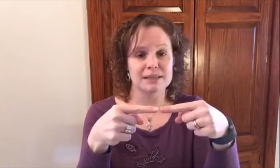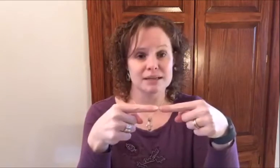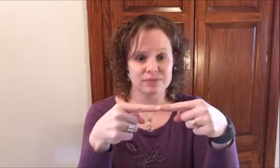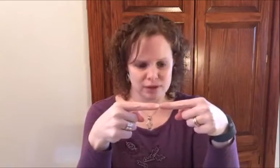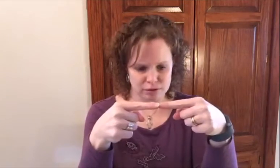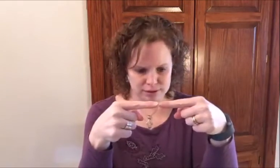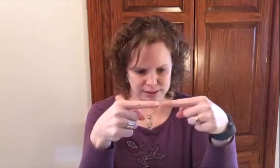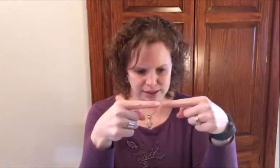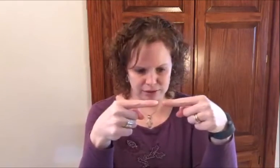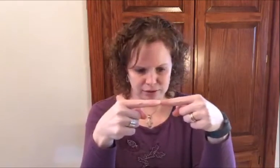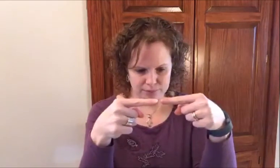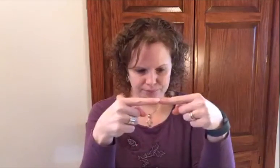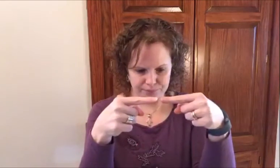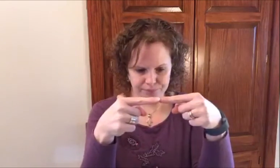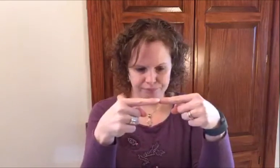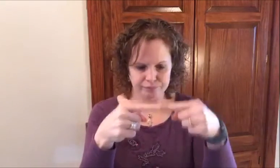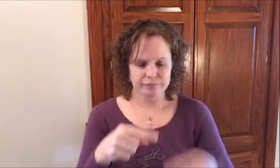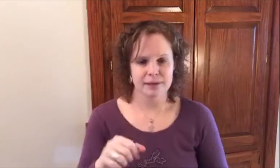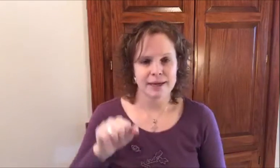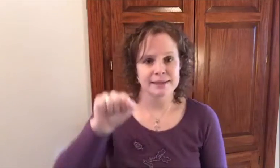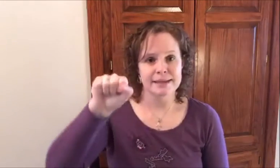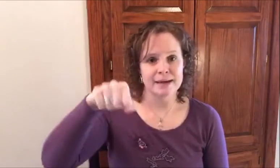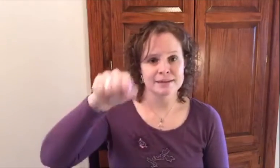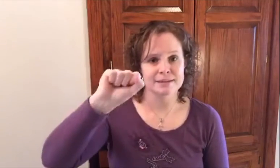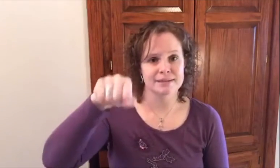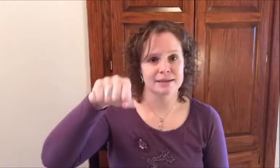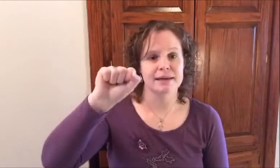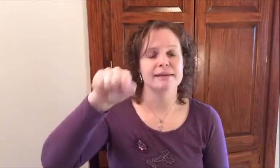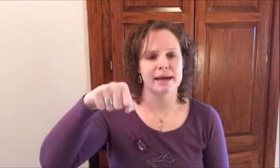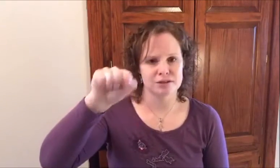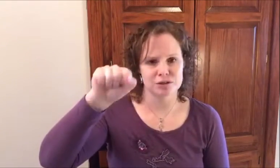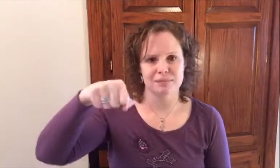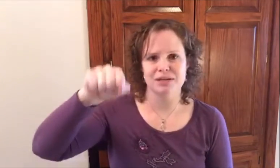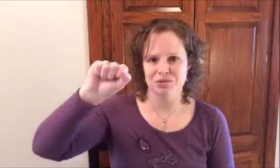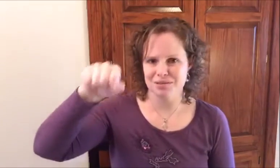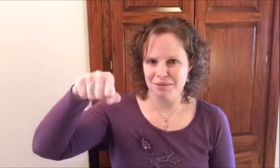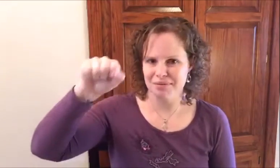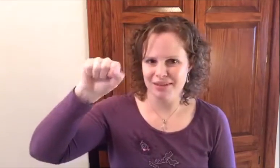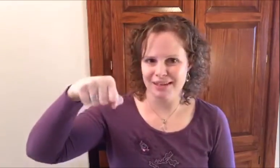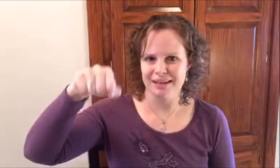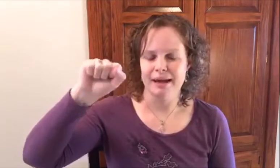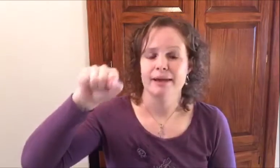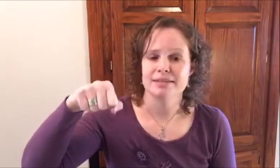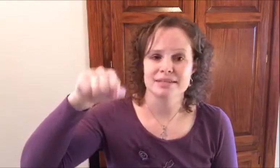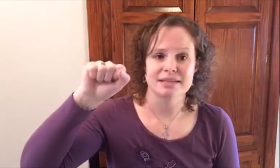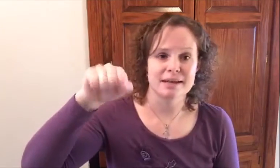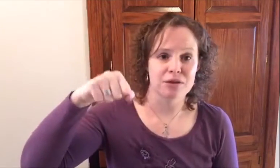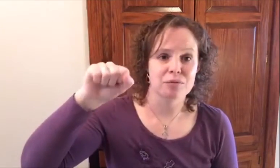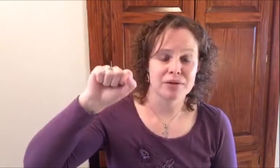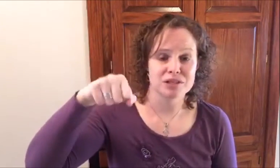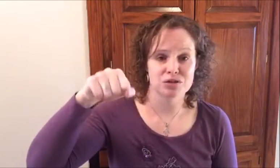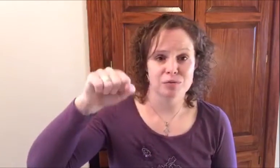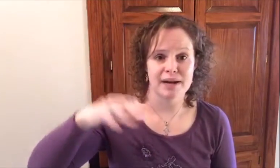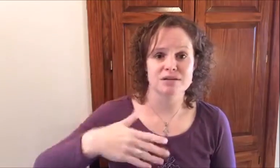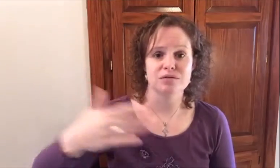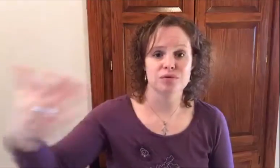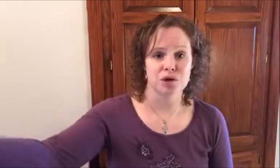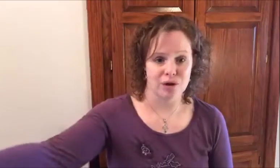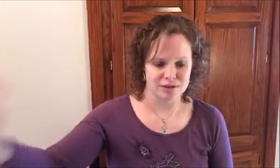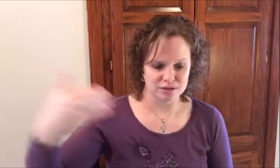index fingers together. Yes, yes, you may do something. This is another one that's great for across